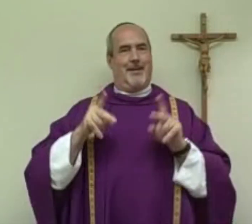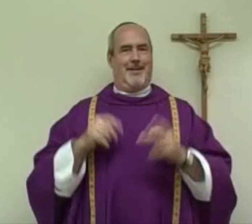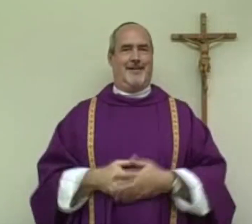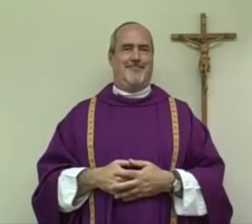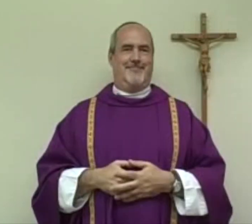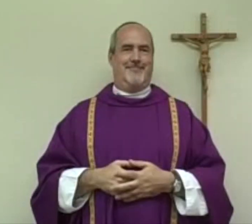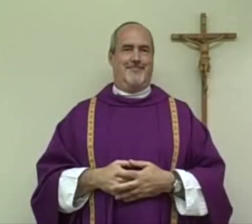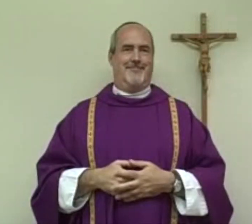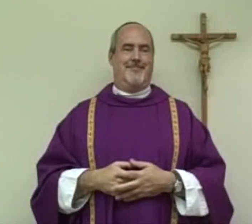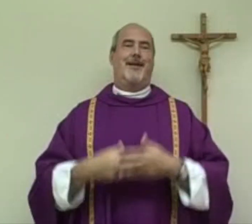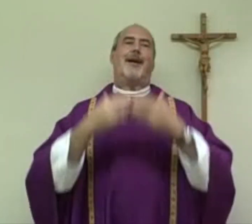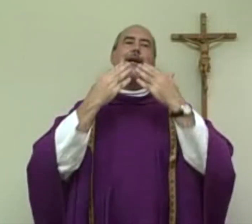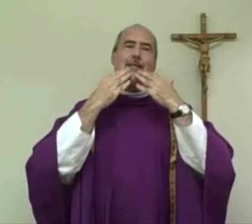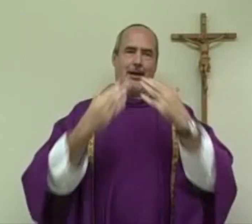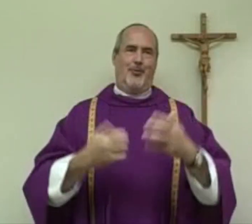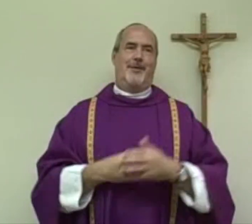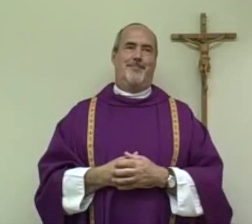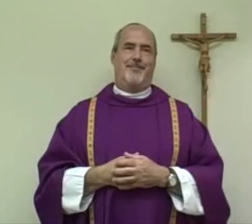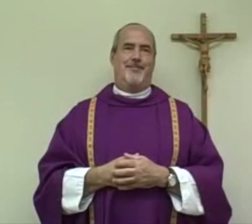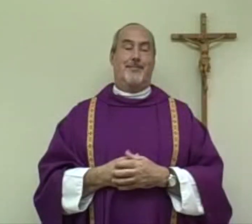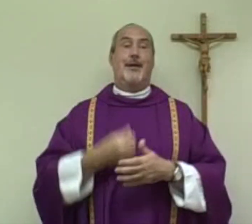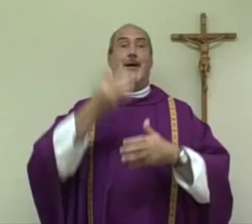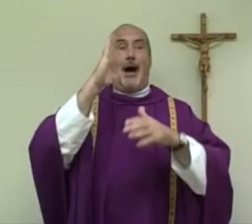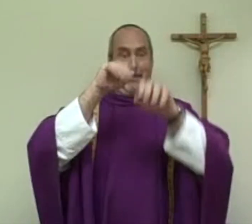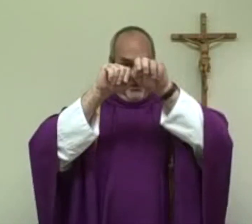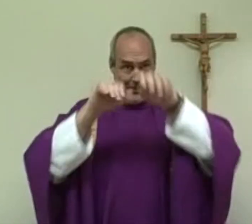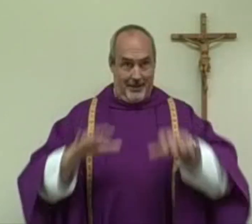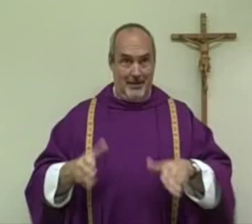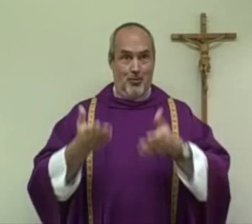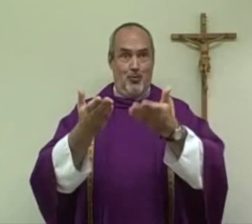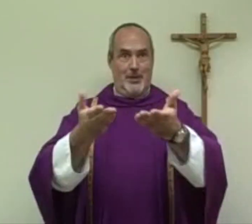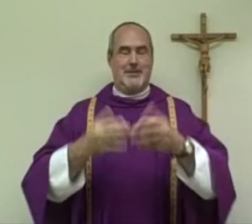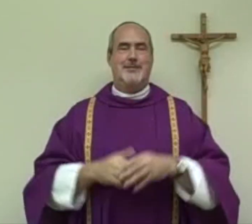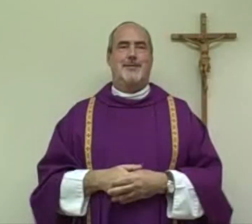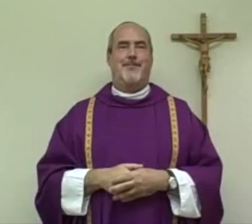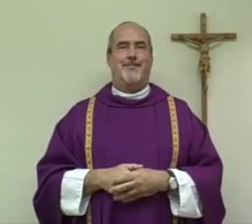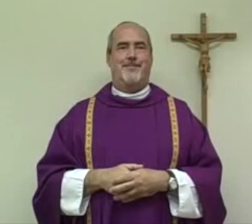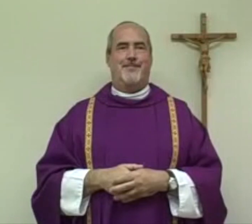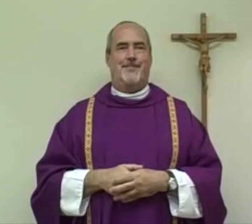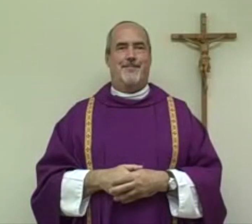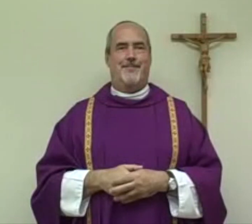us be more beautiful people. Thank you, and God bless you.